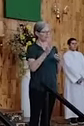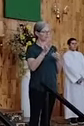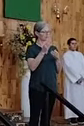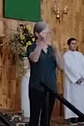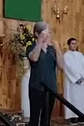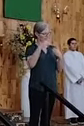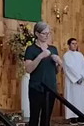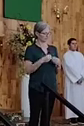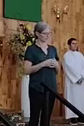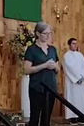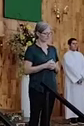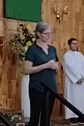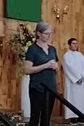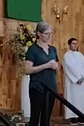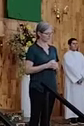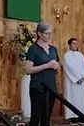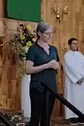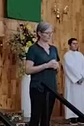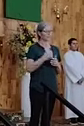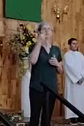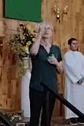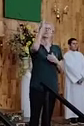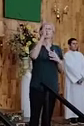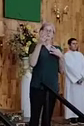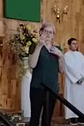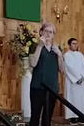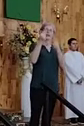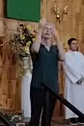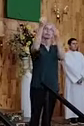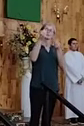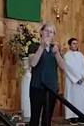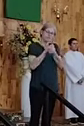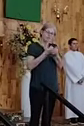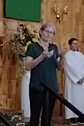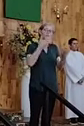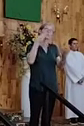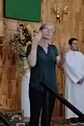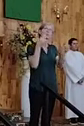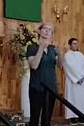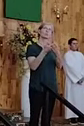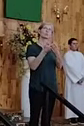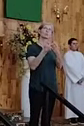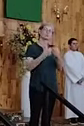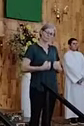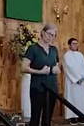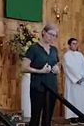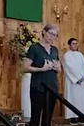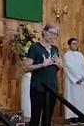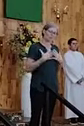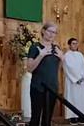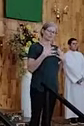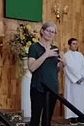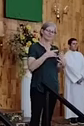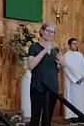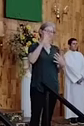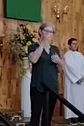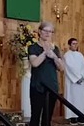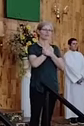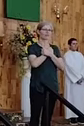you. God of might, giver of every good gift, pour into our hearts the love of your